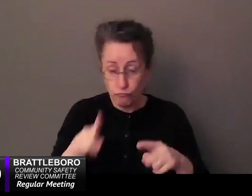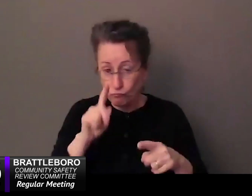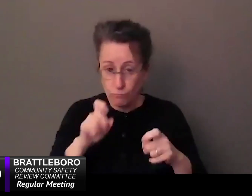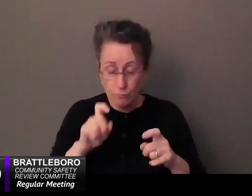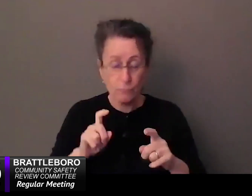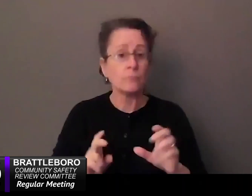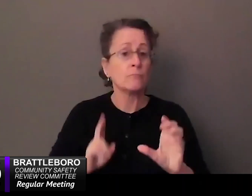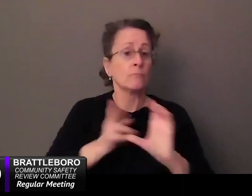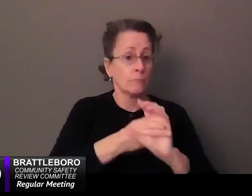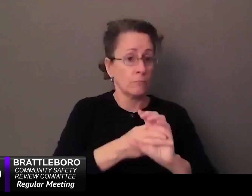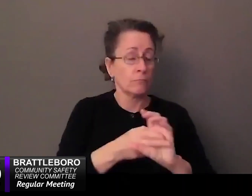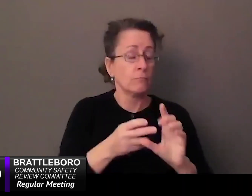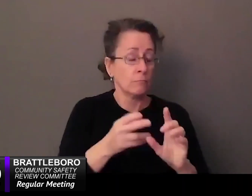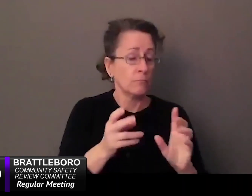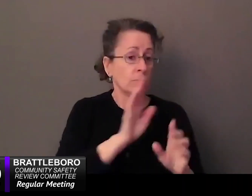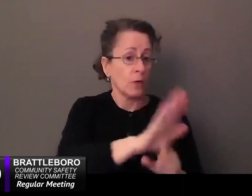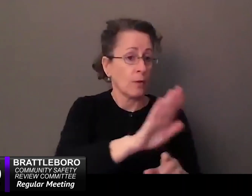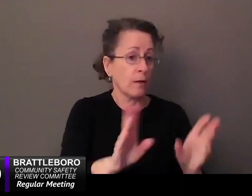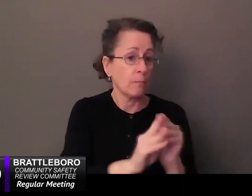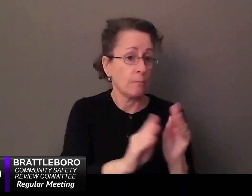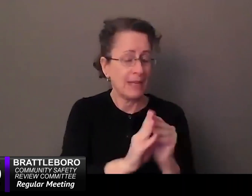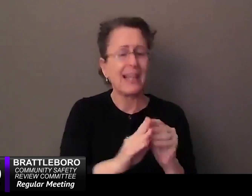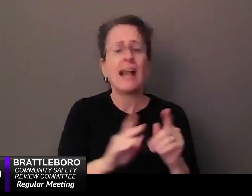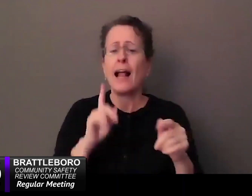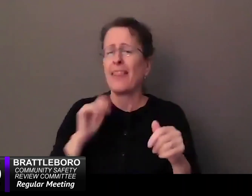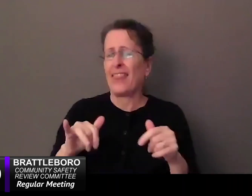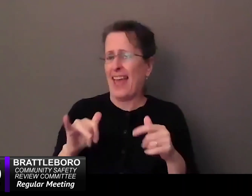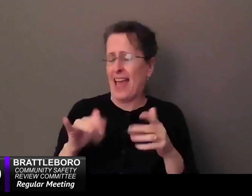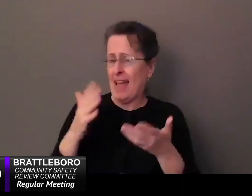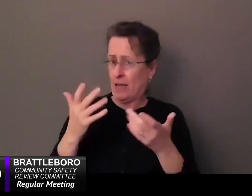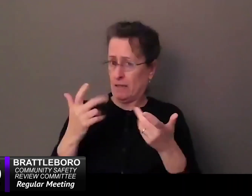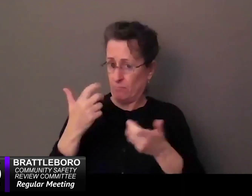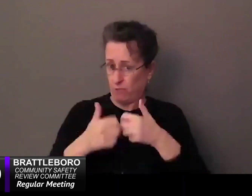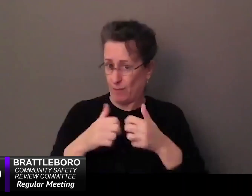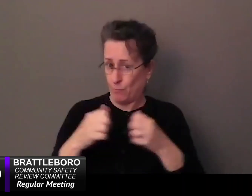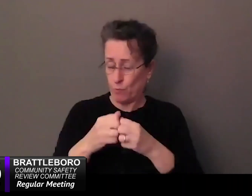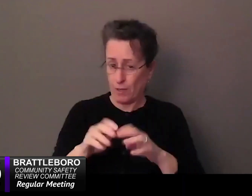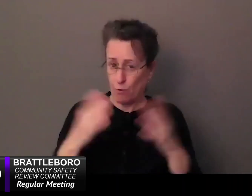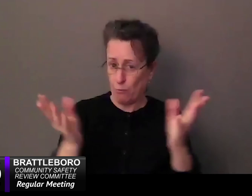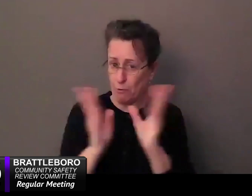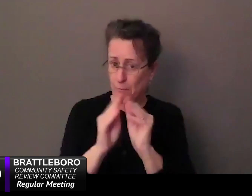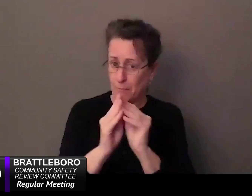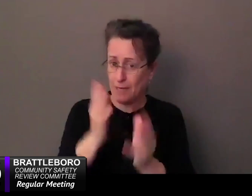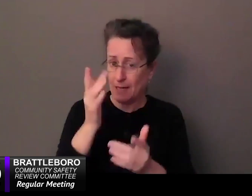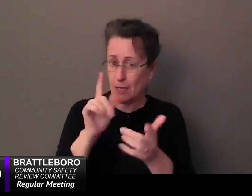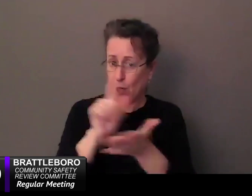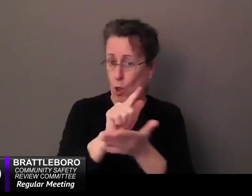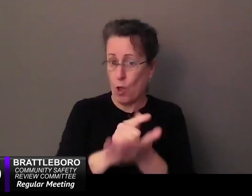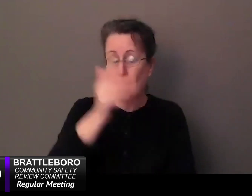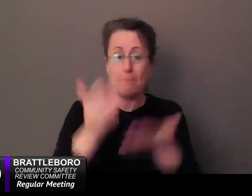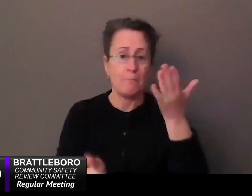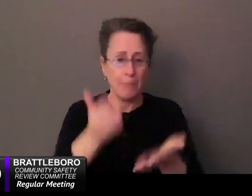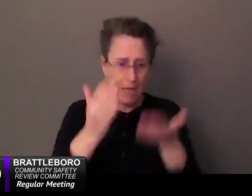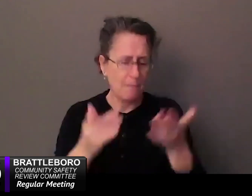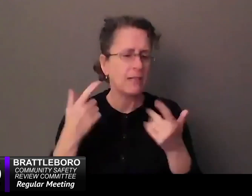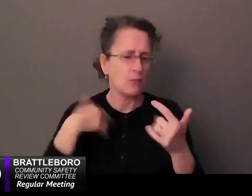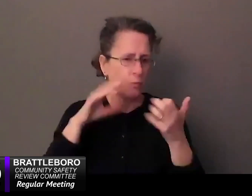of technical decisions about that. But I think that if that's the only time folks can do it, my hope is that we